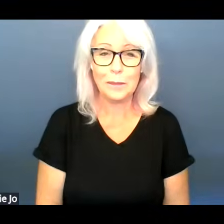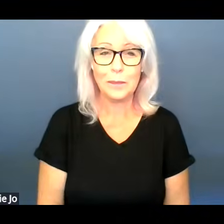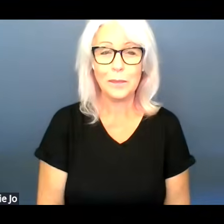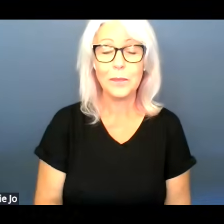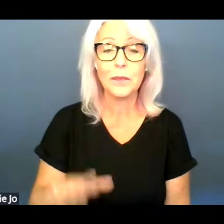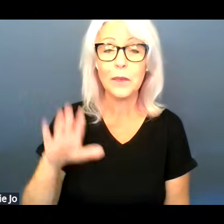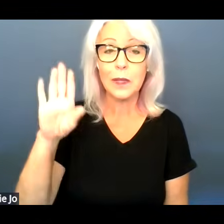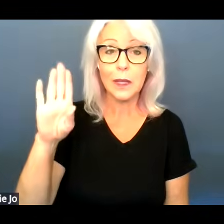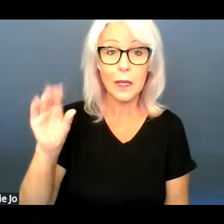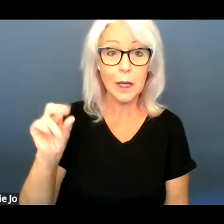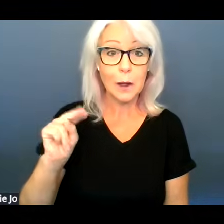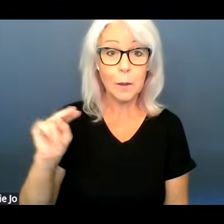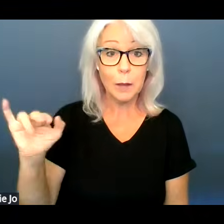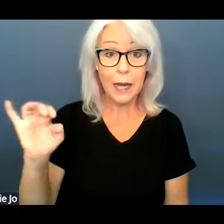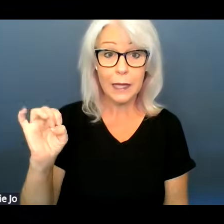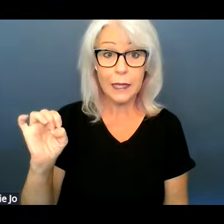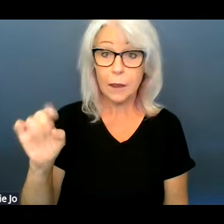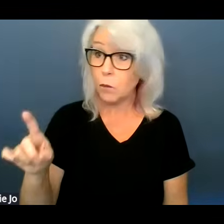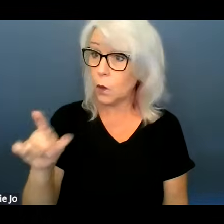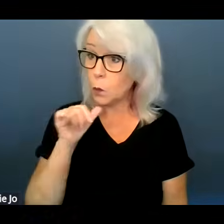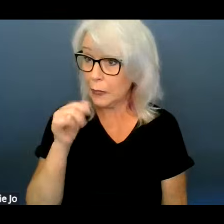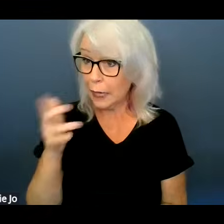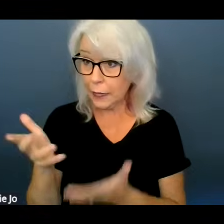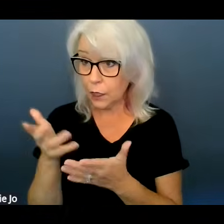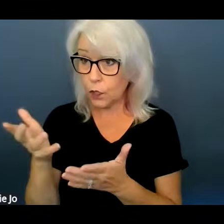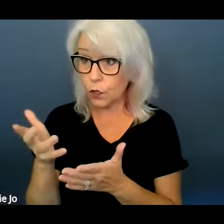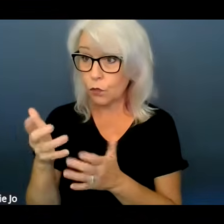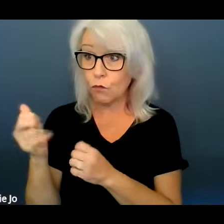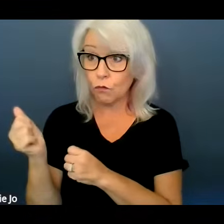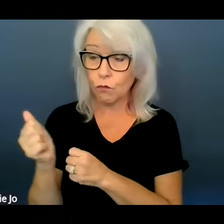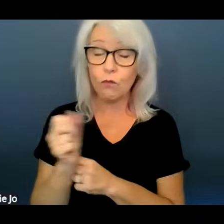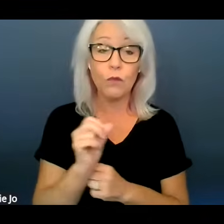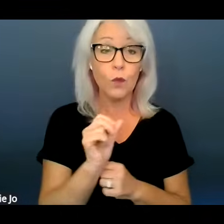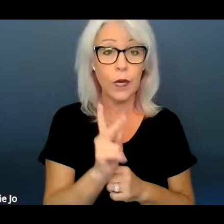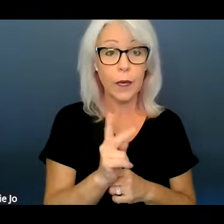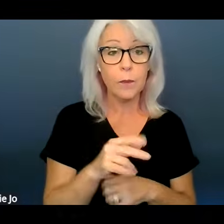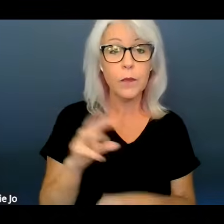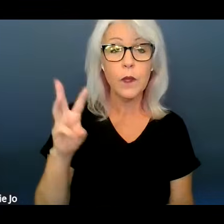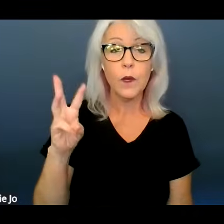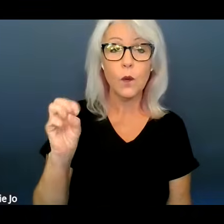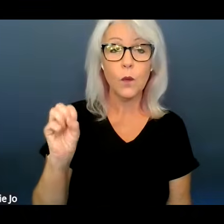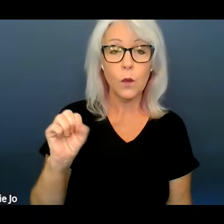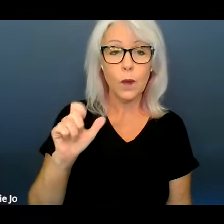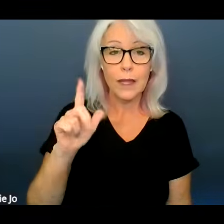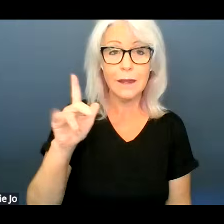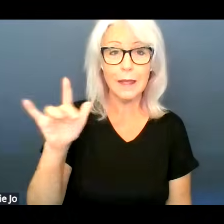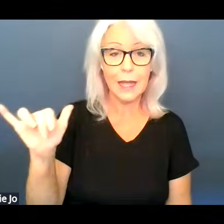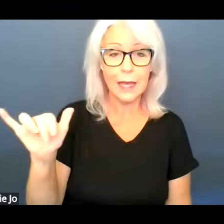Bonnie, she's not here? Okay. Wesley Wilson.